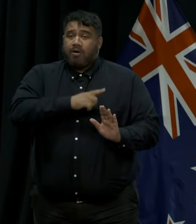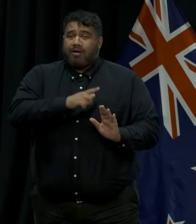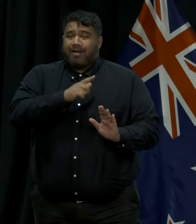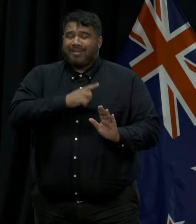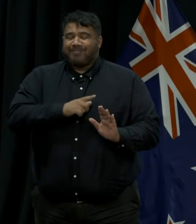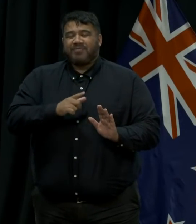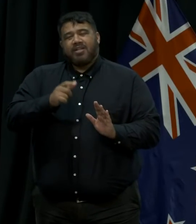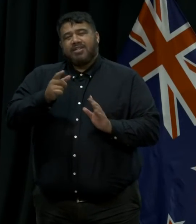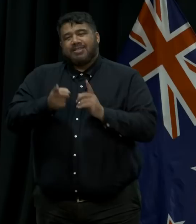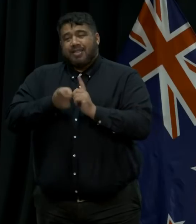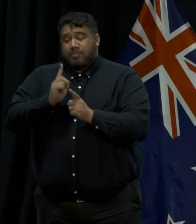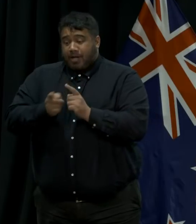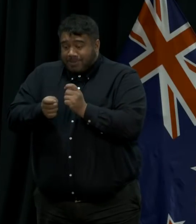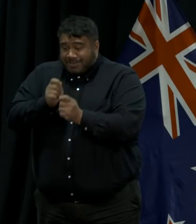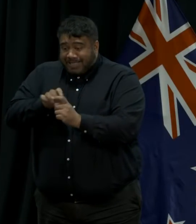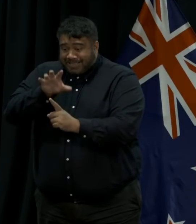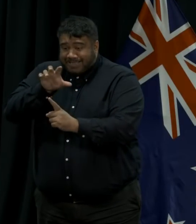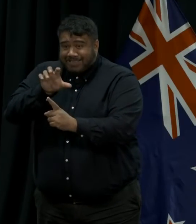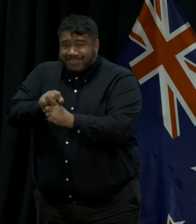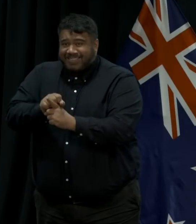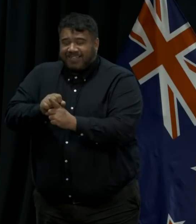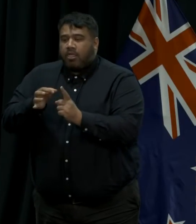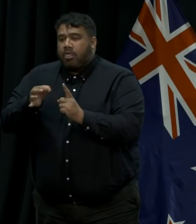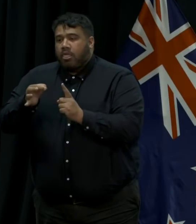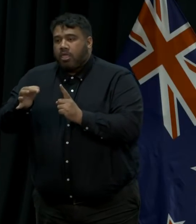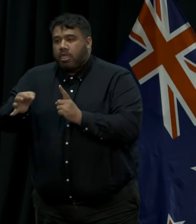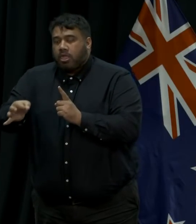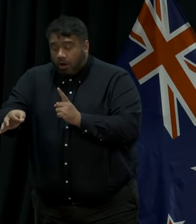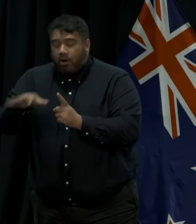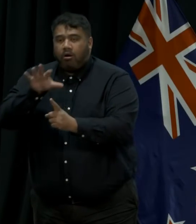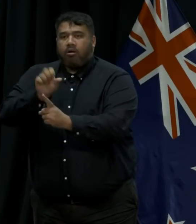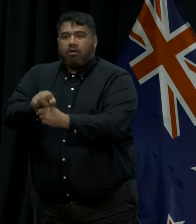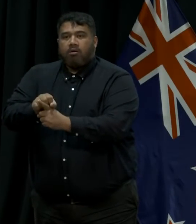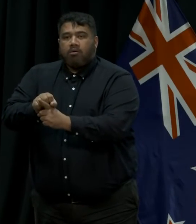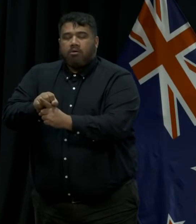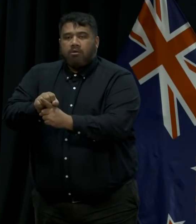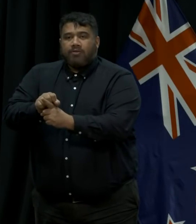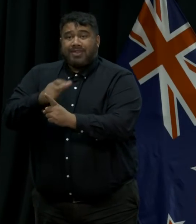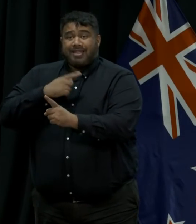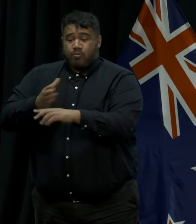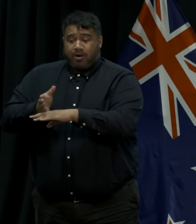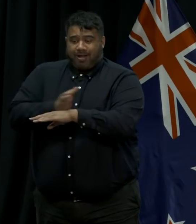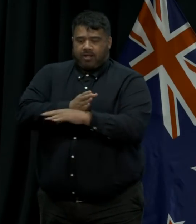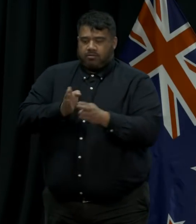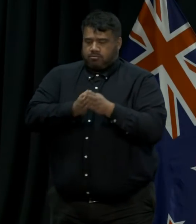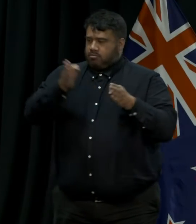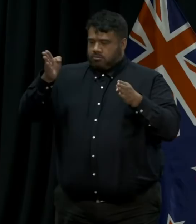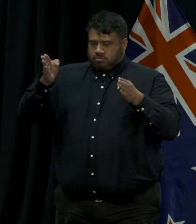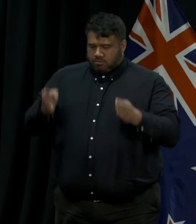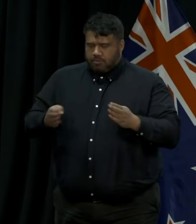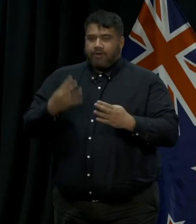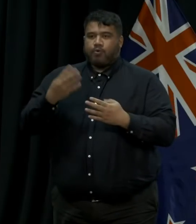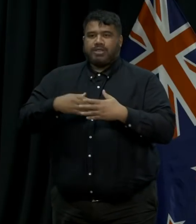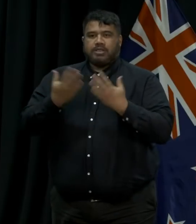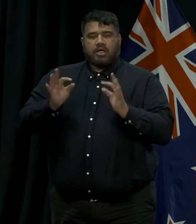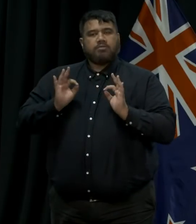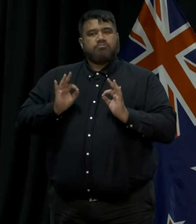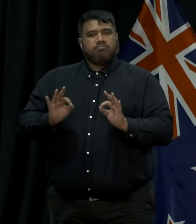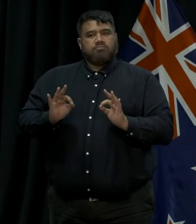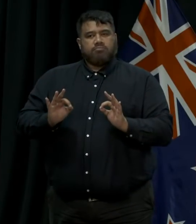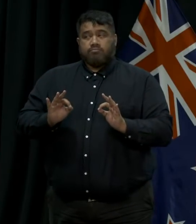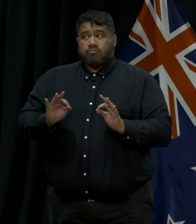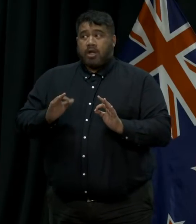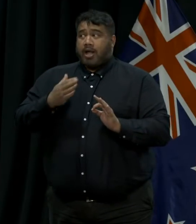some testing will not pick up illness. And so 14 days is still the most cautious option. The Director General and